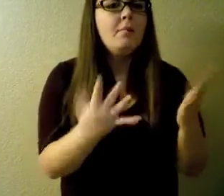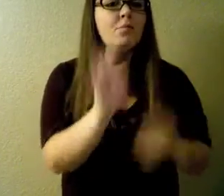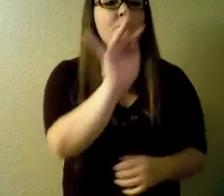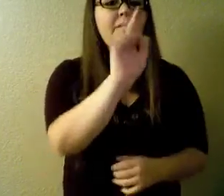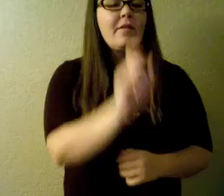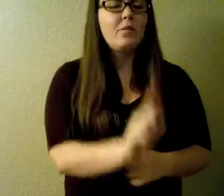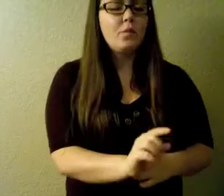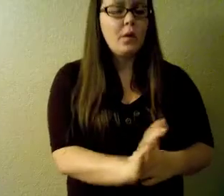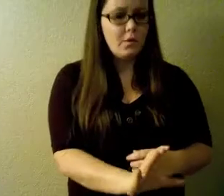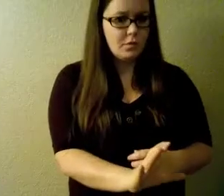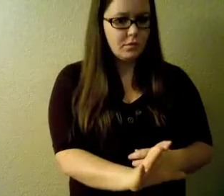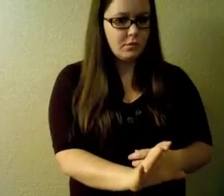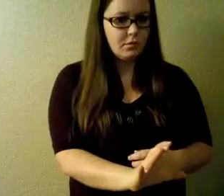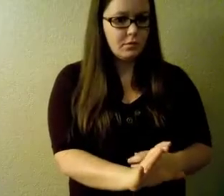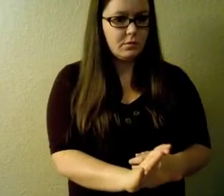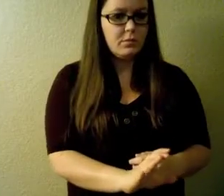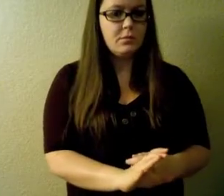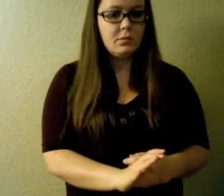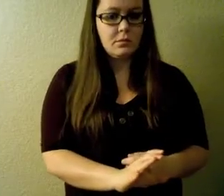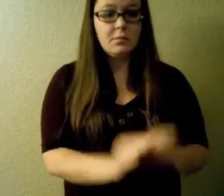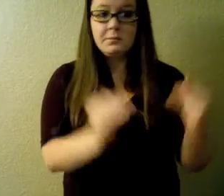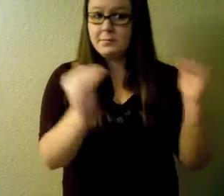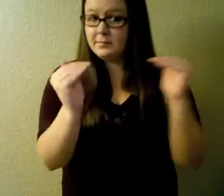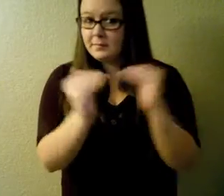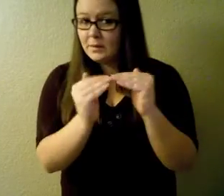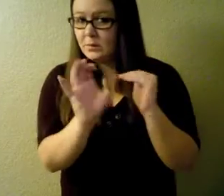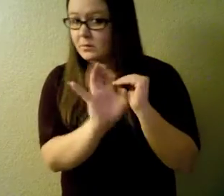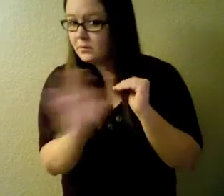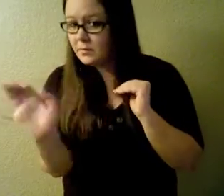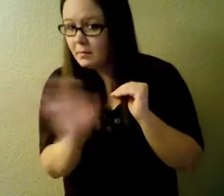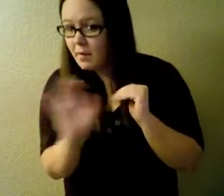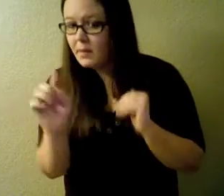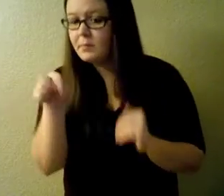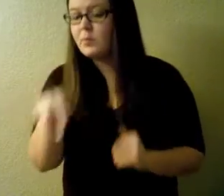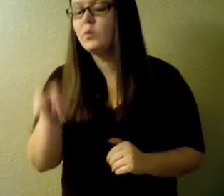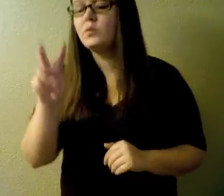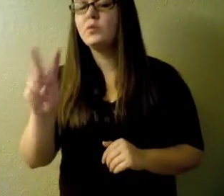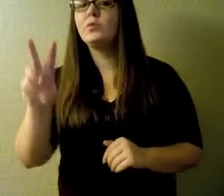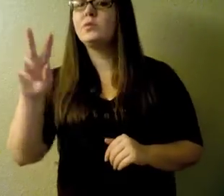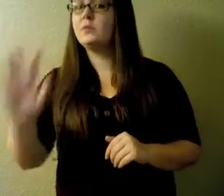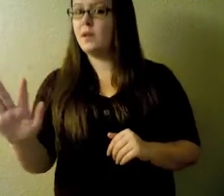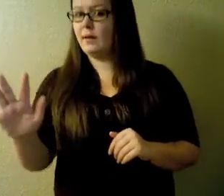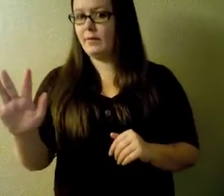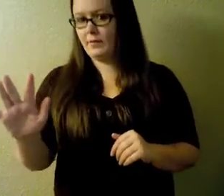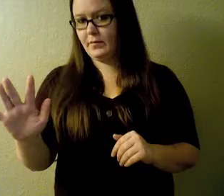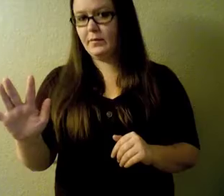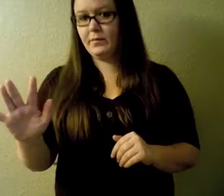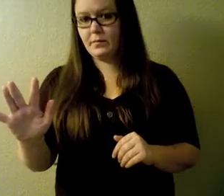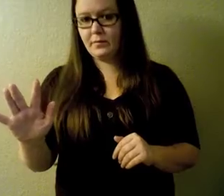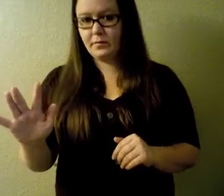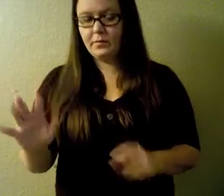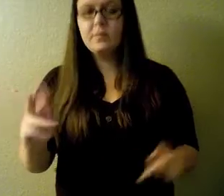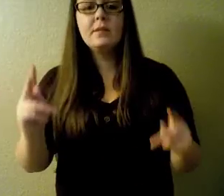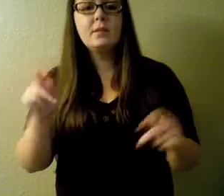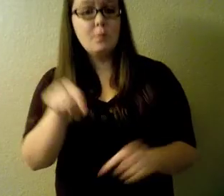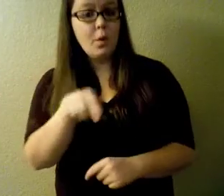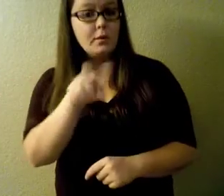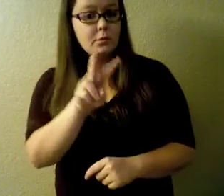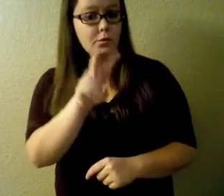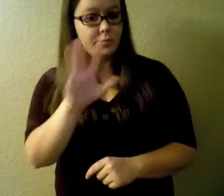which is the same thing as 25 hundredths, times 80. So now we can solve that